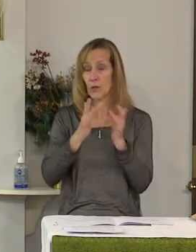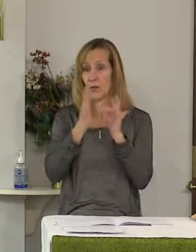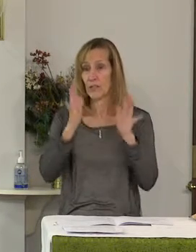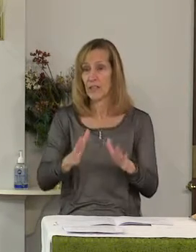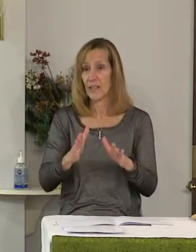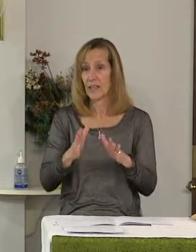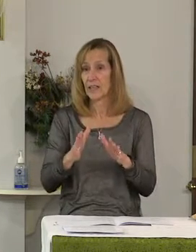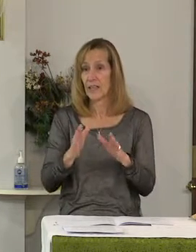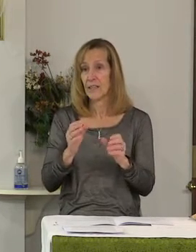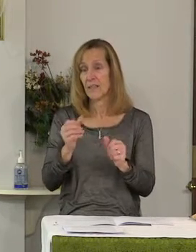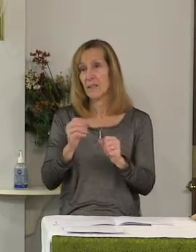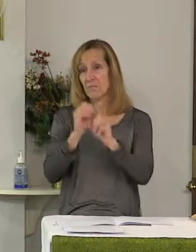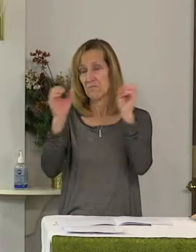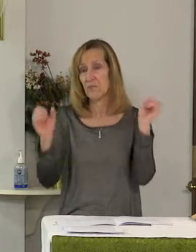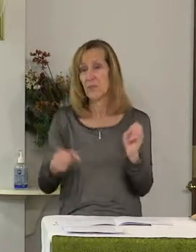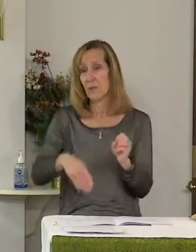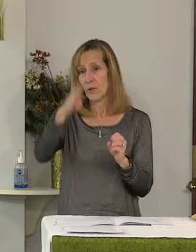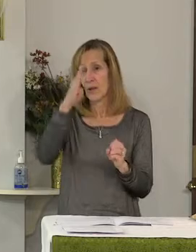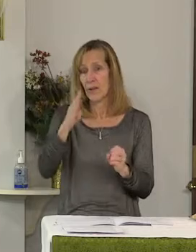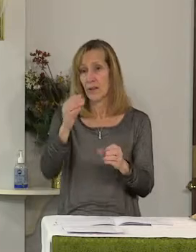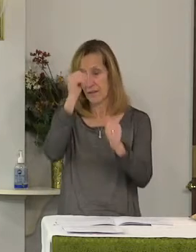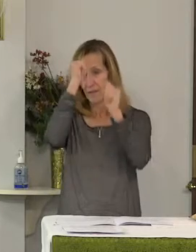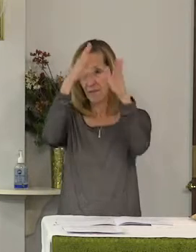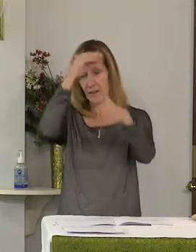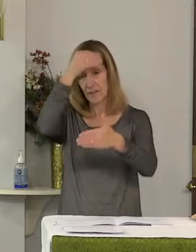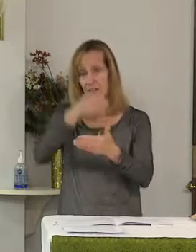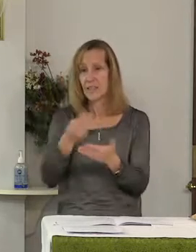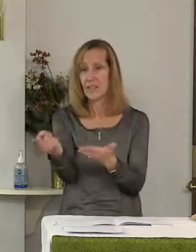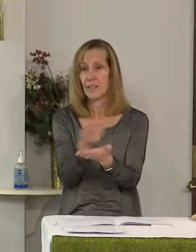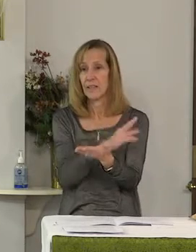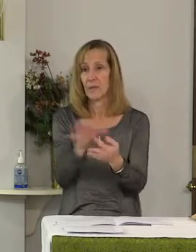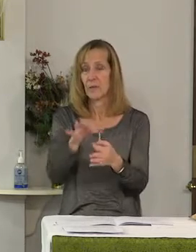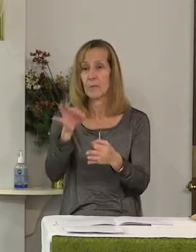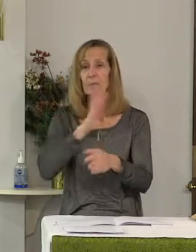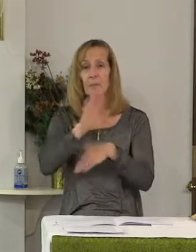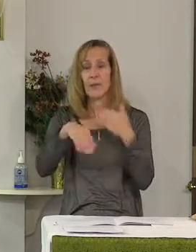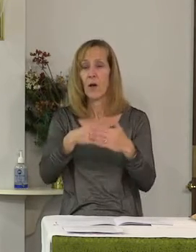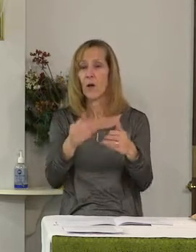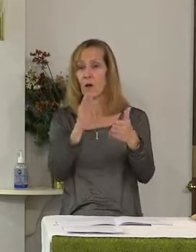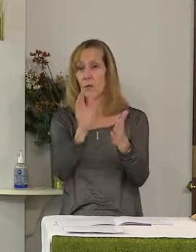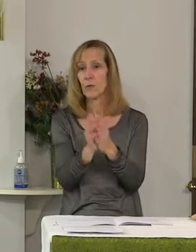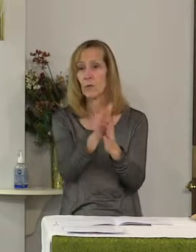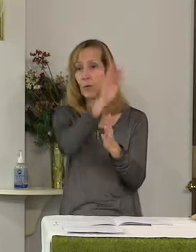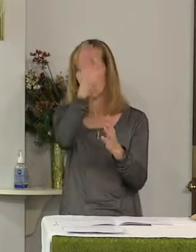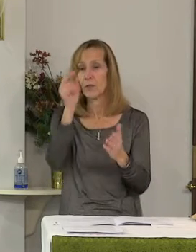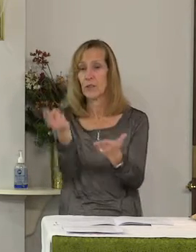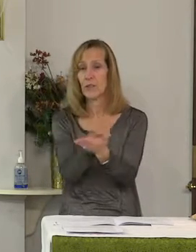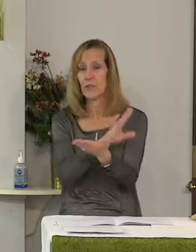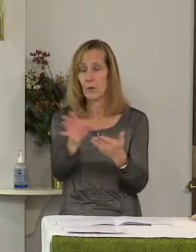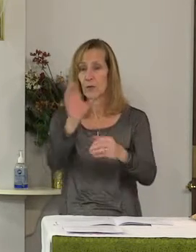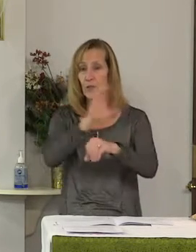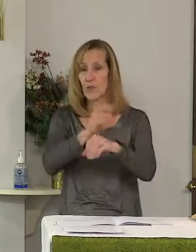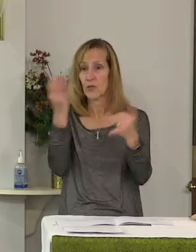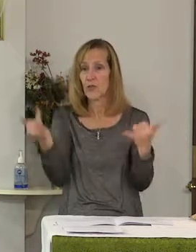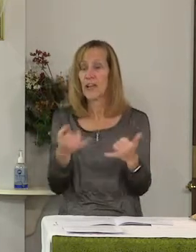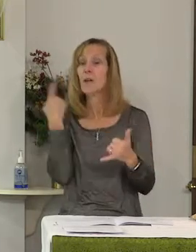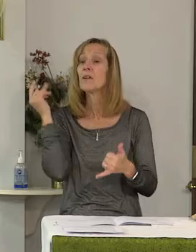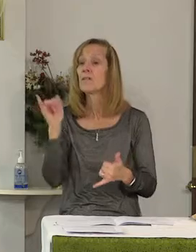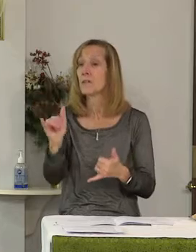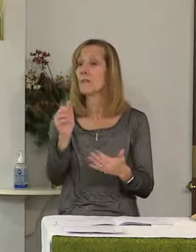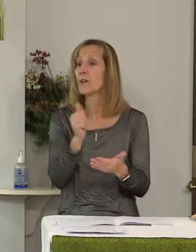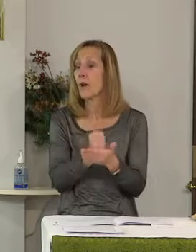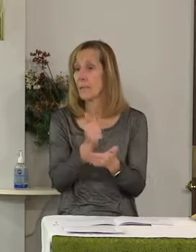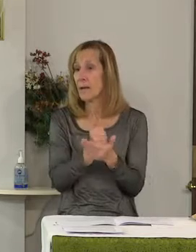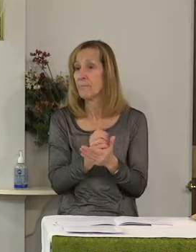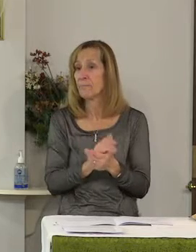O God, Father, Son, and Holy Spirit, be all honor and glory in your holy church, now and forever. Amen.